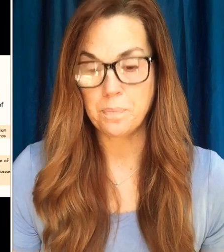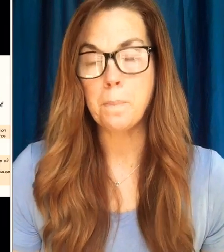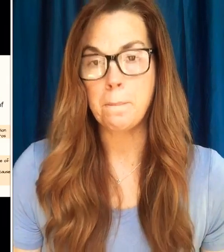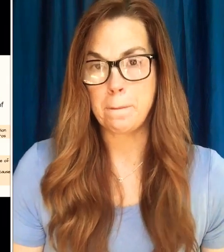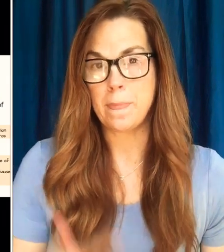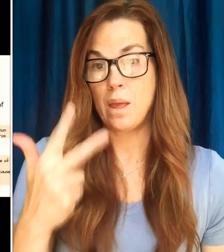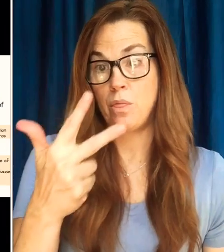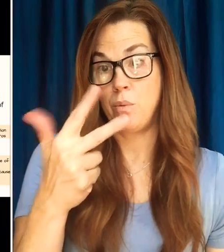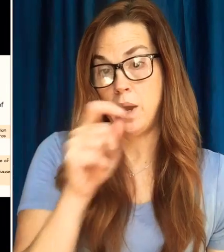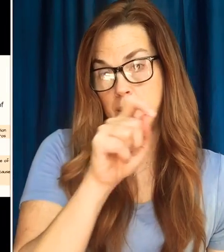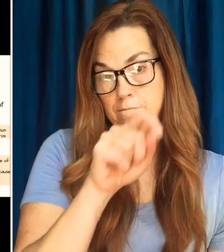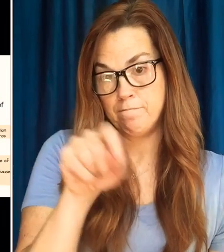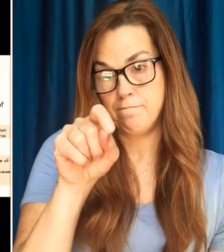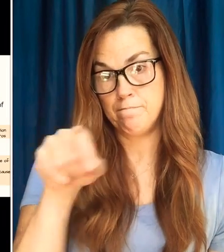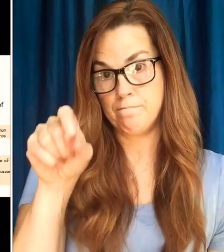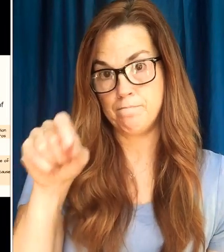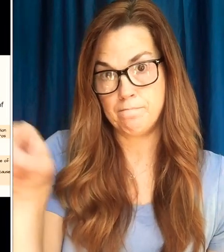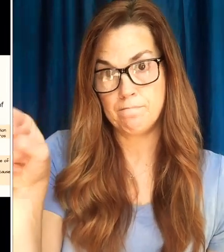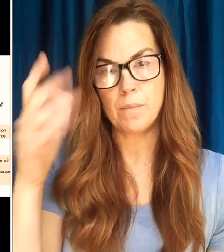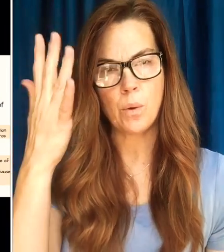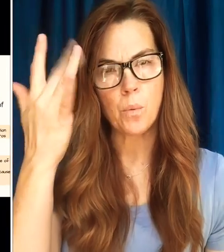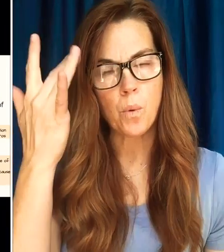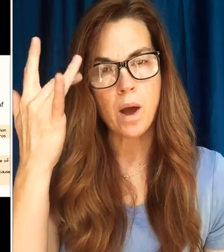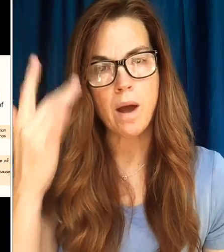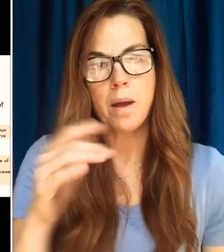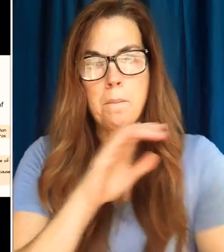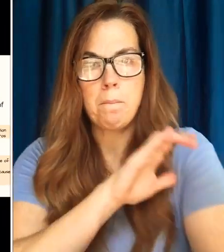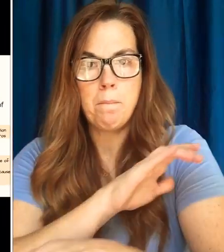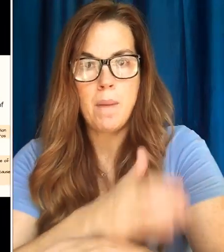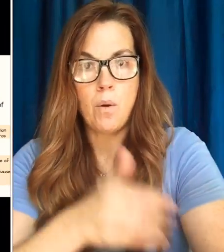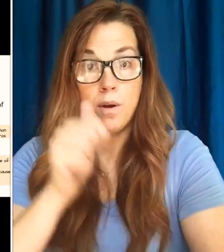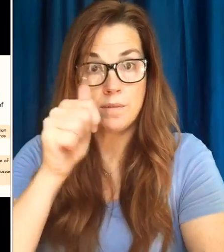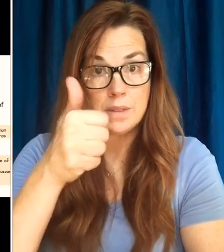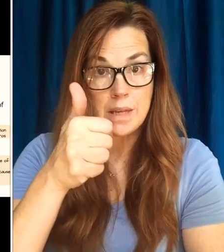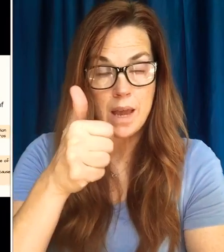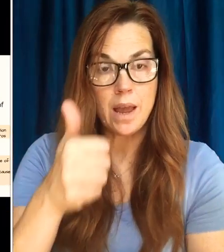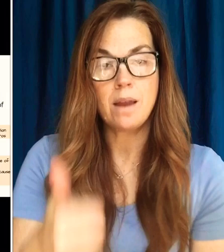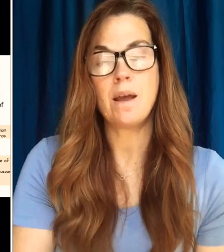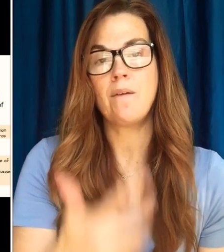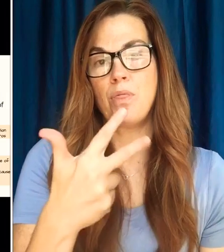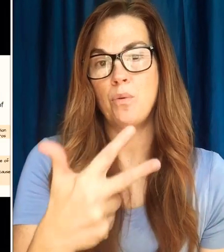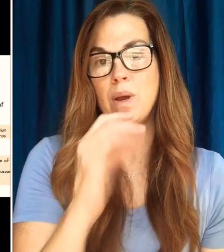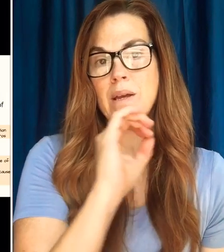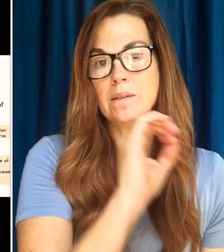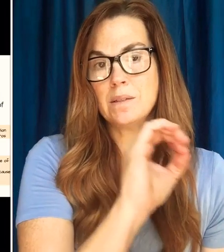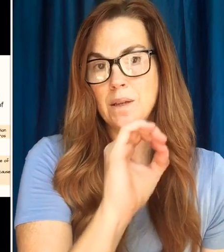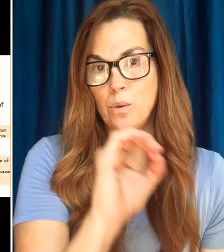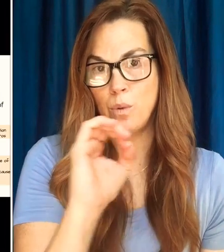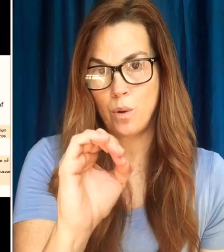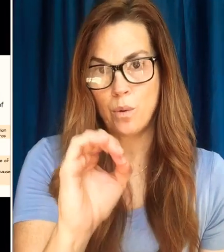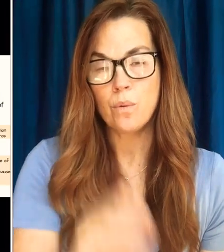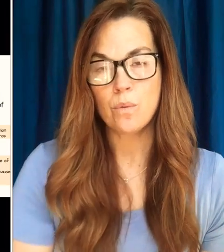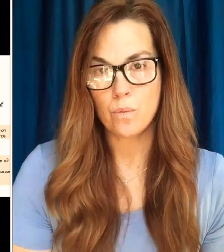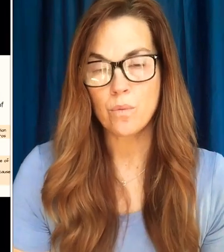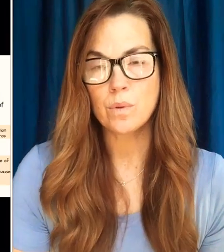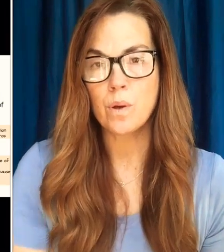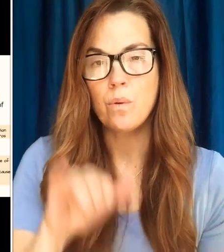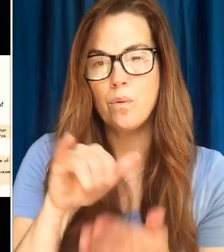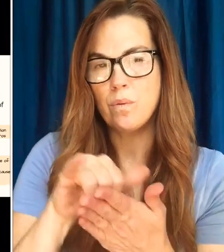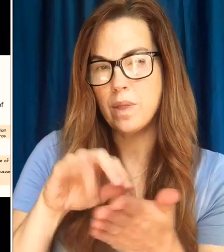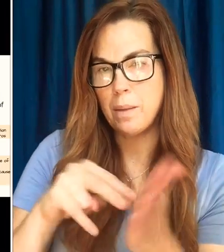of the 3 zeros in my power of 10. This means that my solution using mental math and the powers of 10